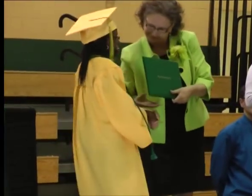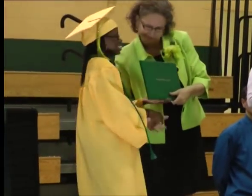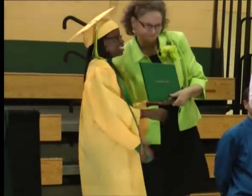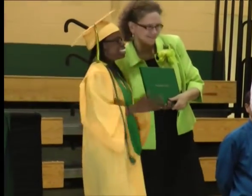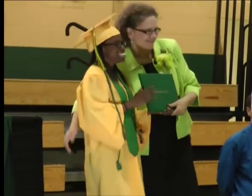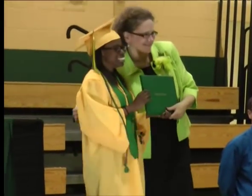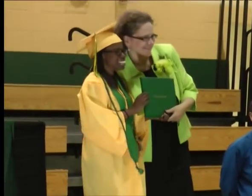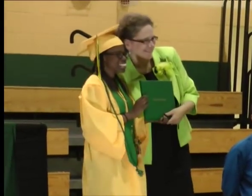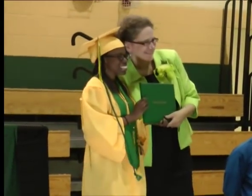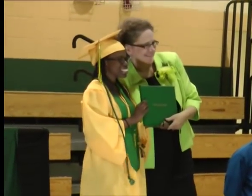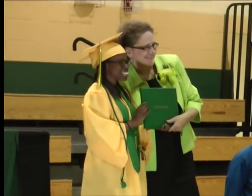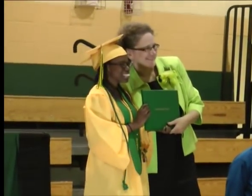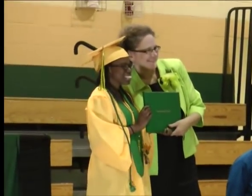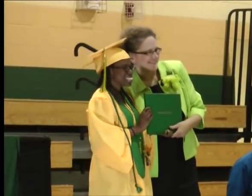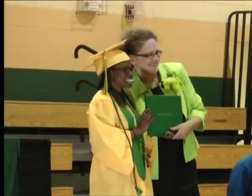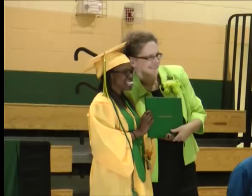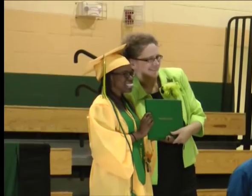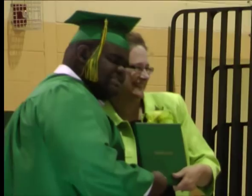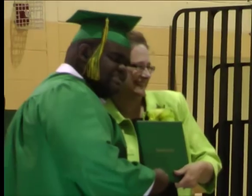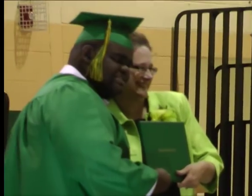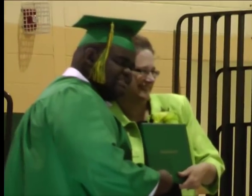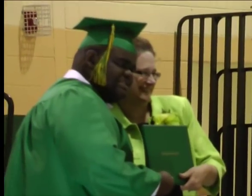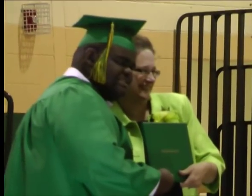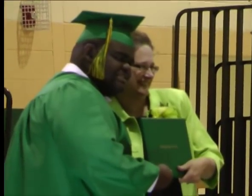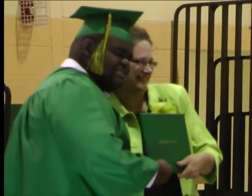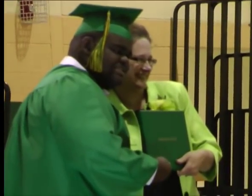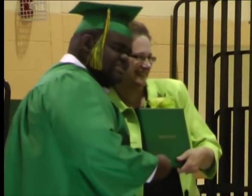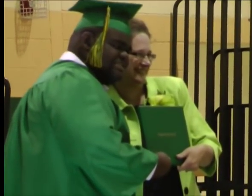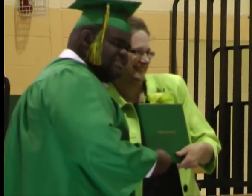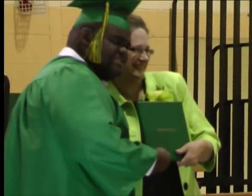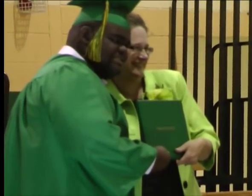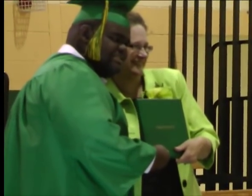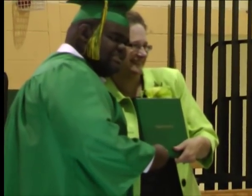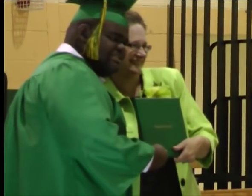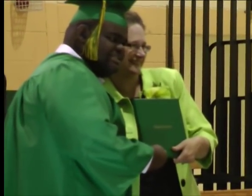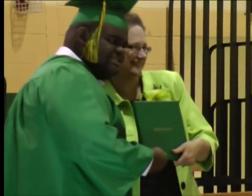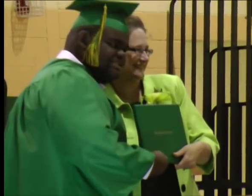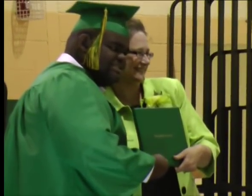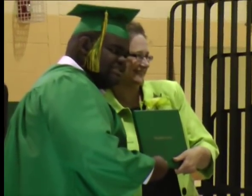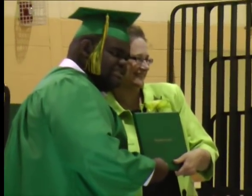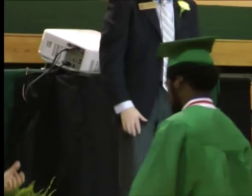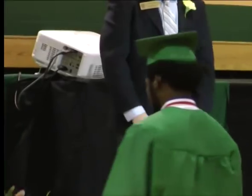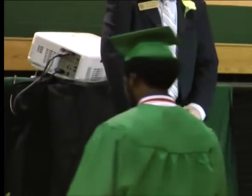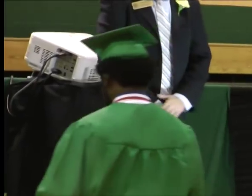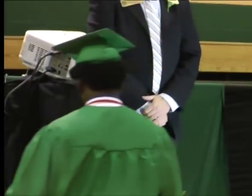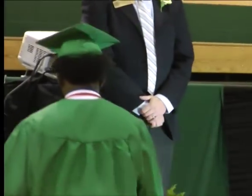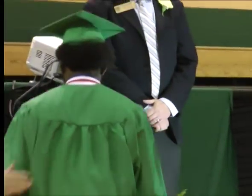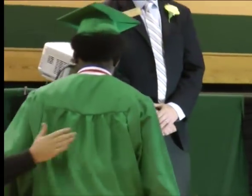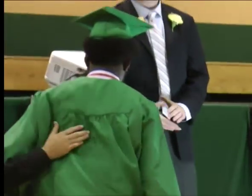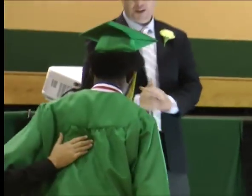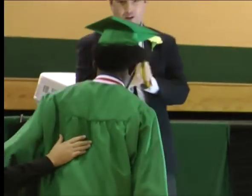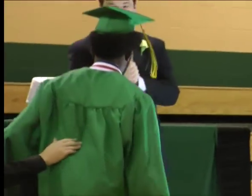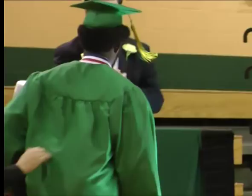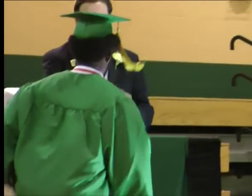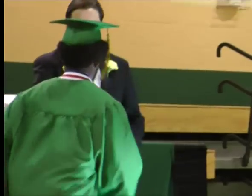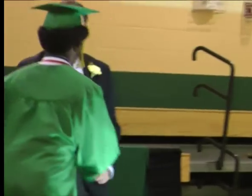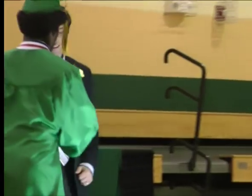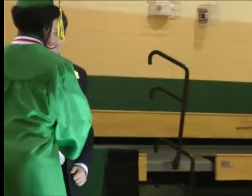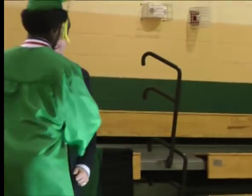They think we should stay safe. If we dream big, we'll be disappointed. If we dream small, we won't have any problems. My